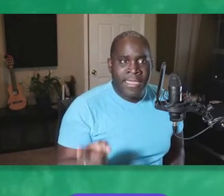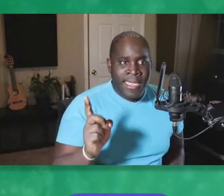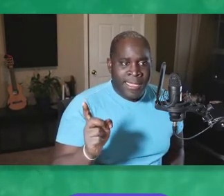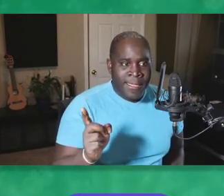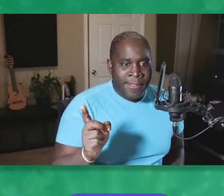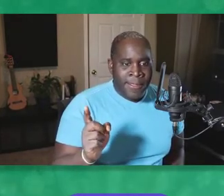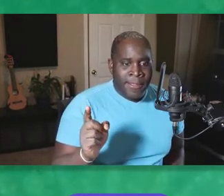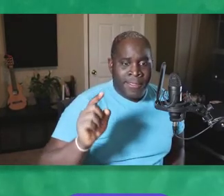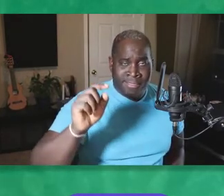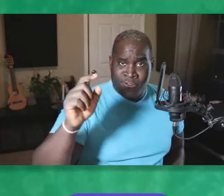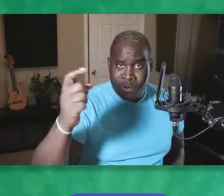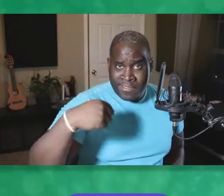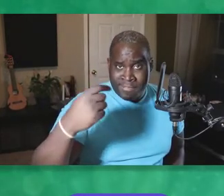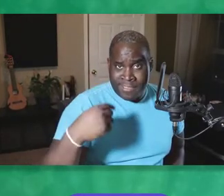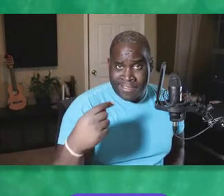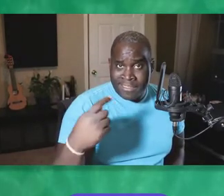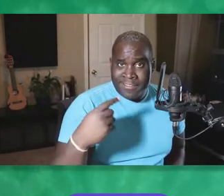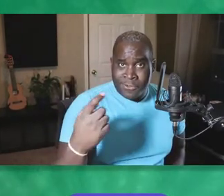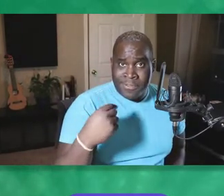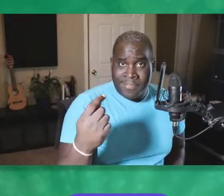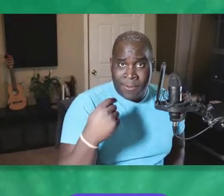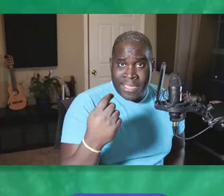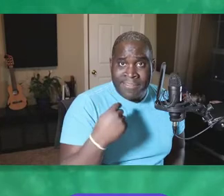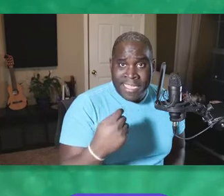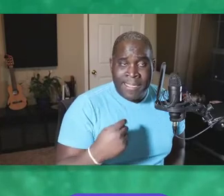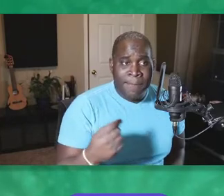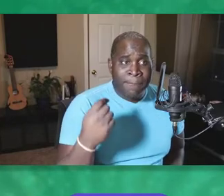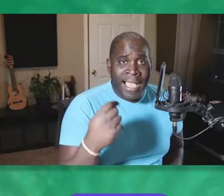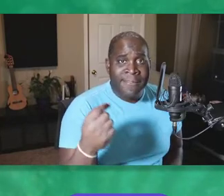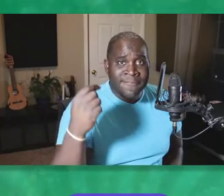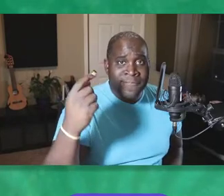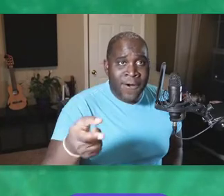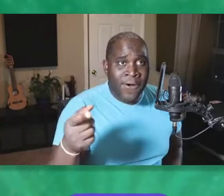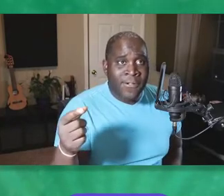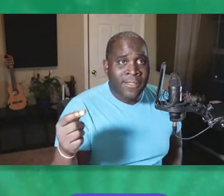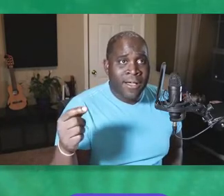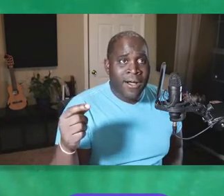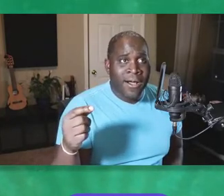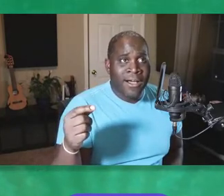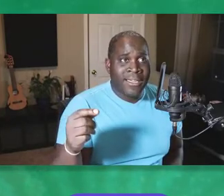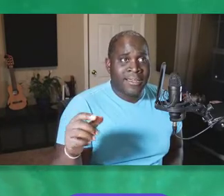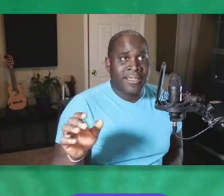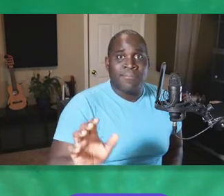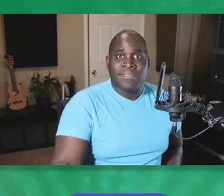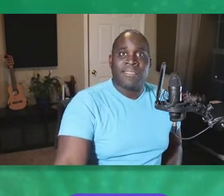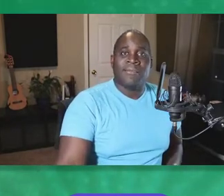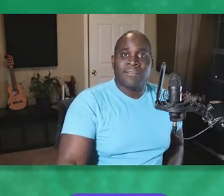ourselves, the choices, the stylistic choices that we take, might fall